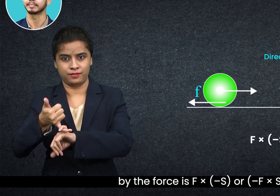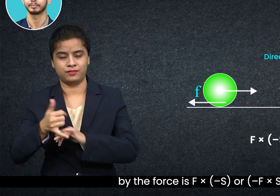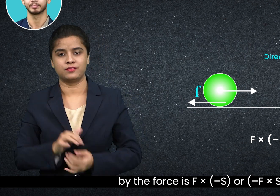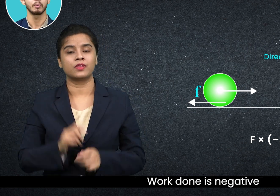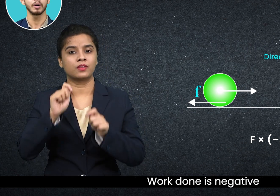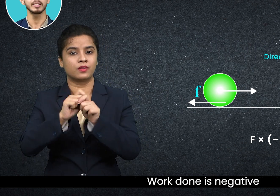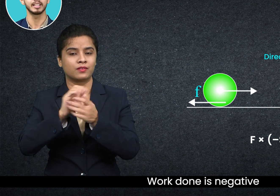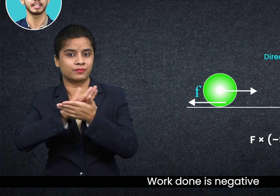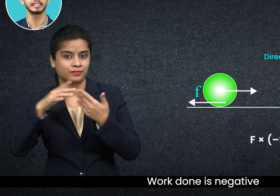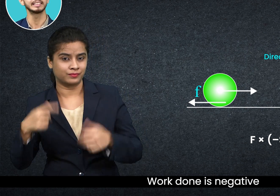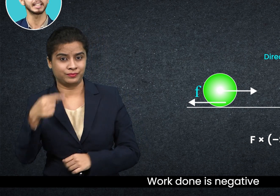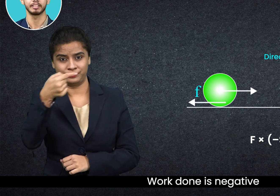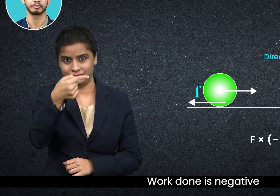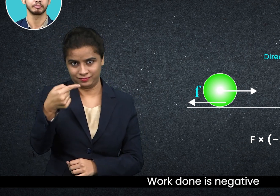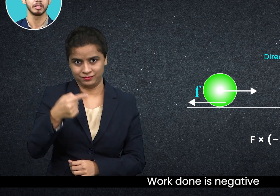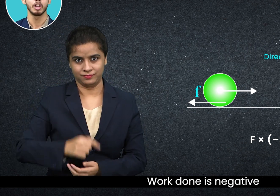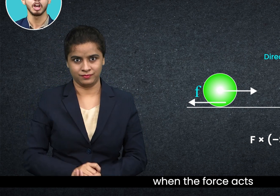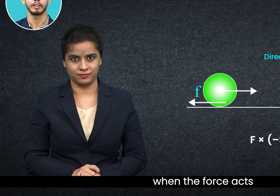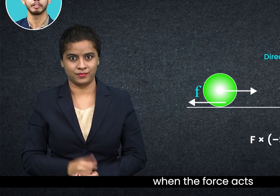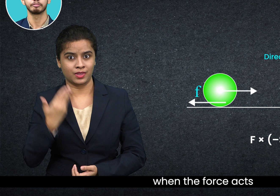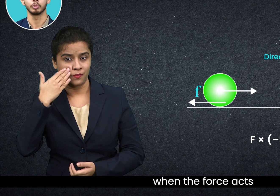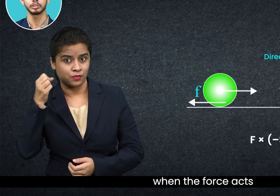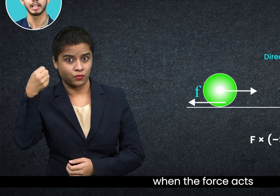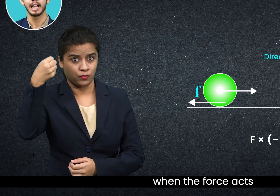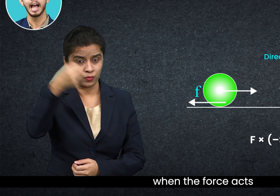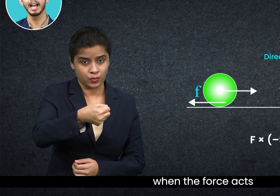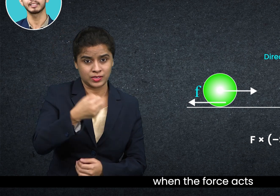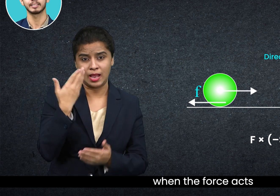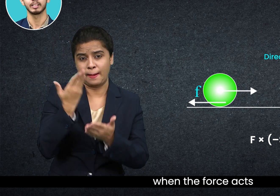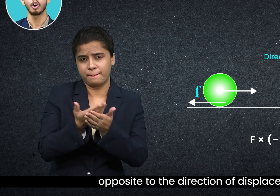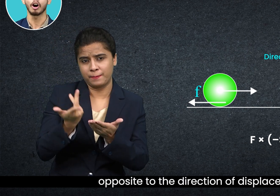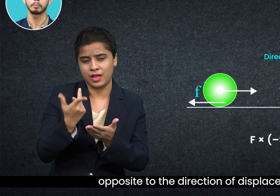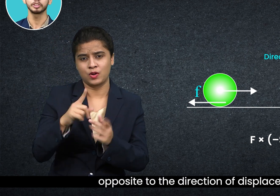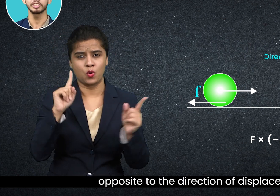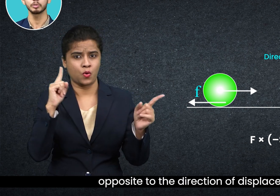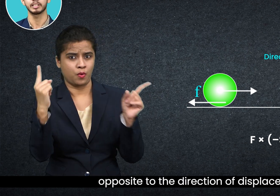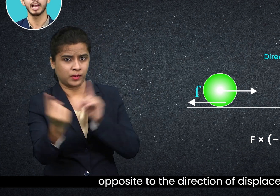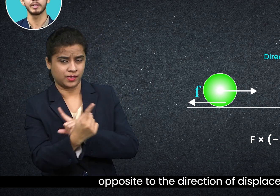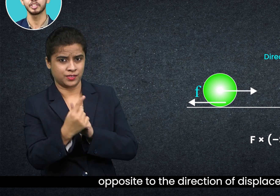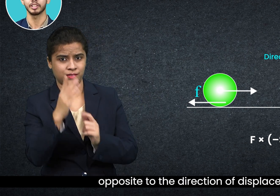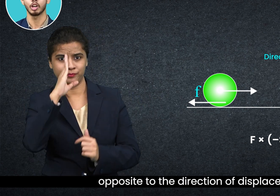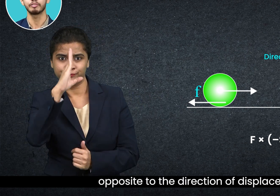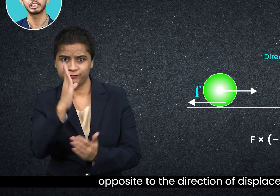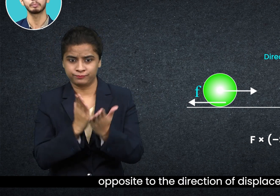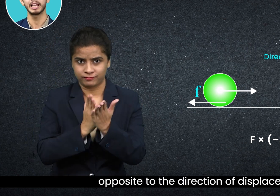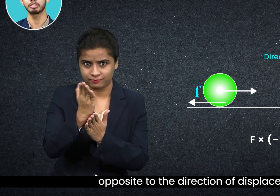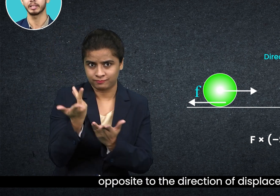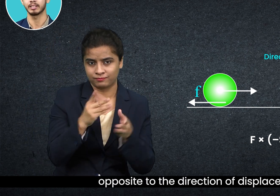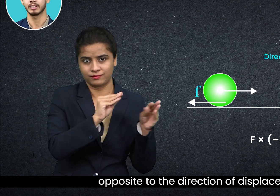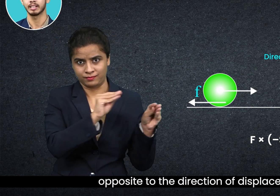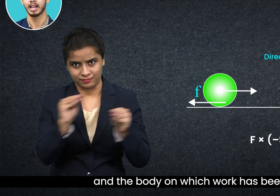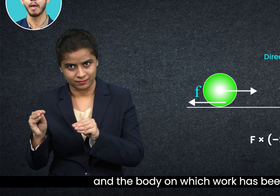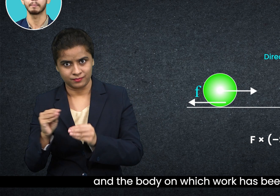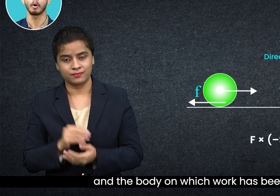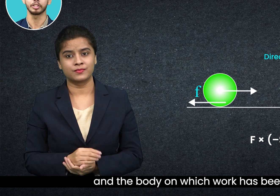S. Work done is negative when the force acts opposite to the direction of